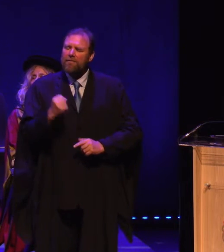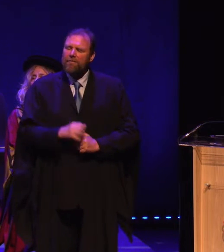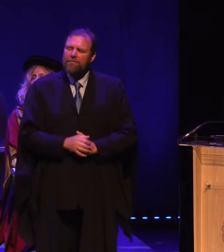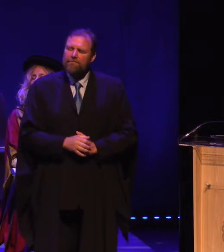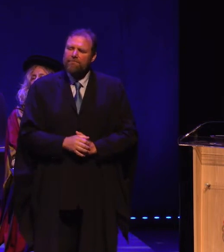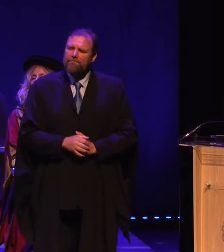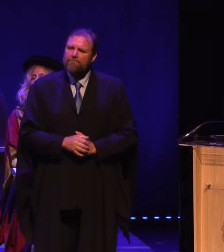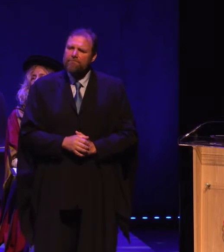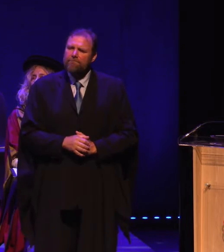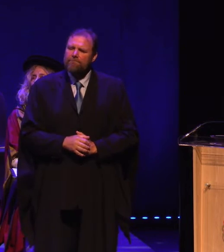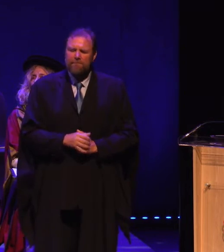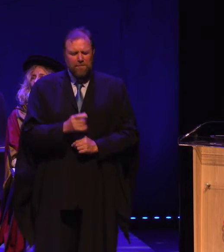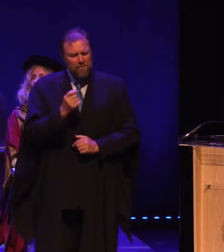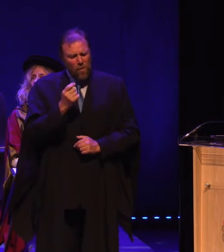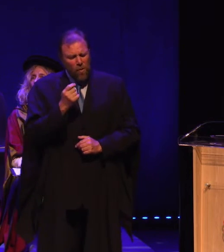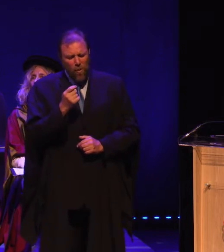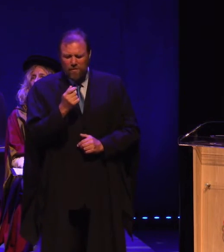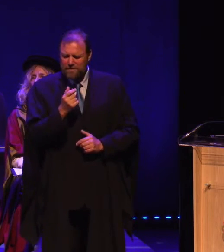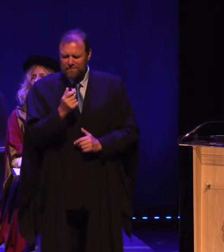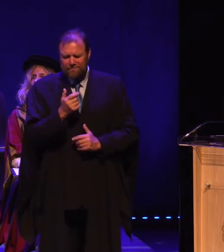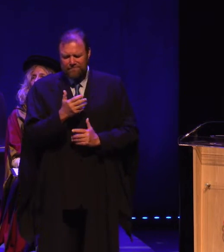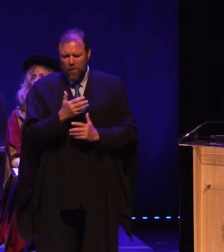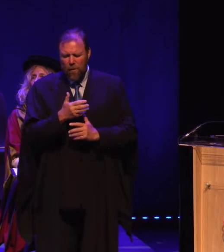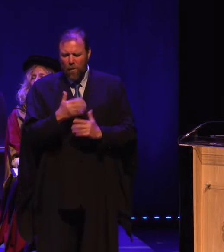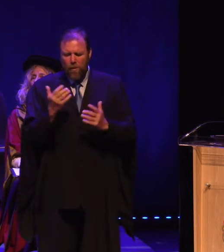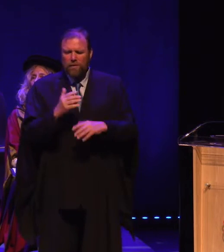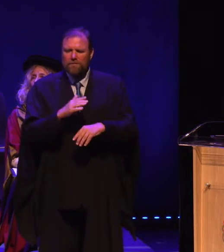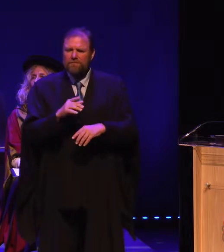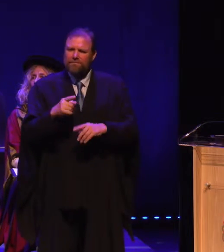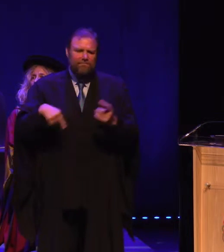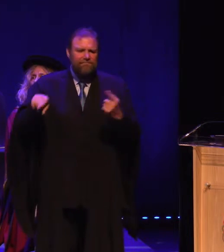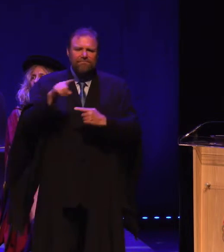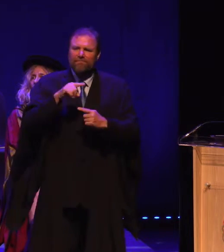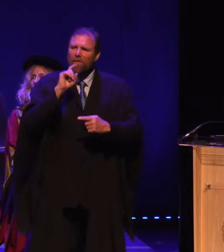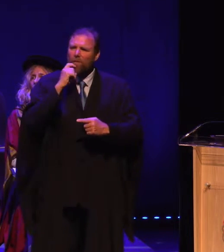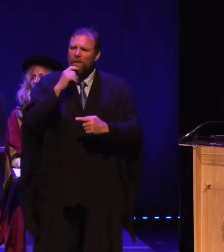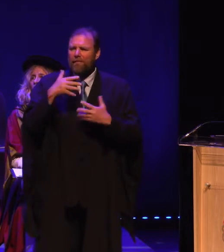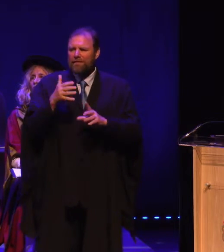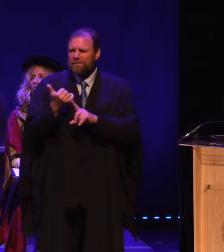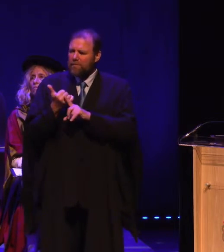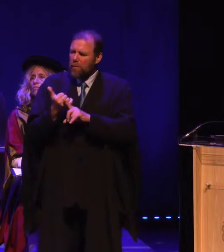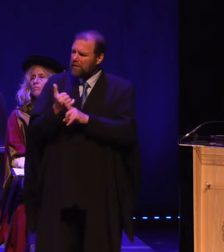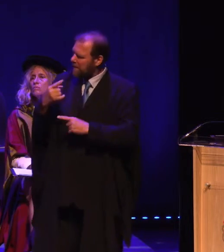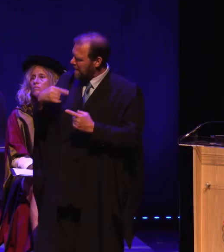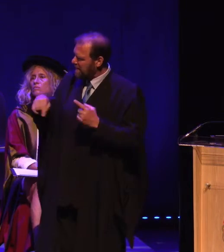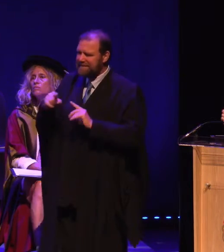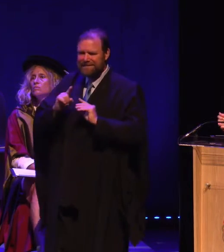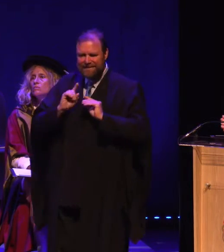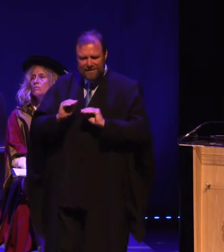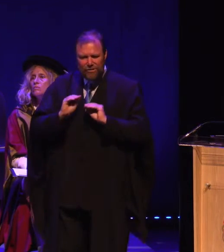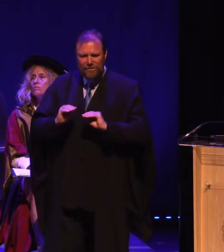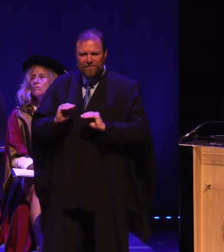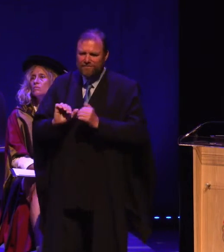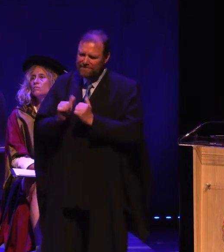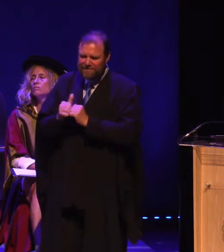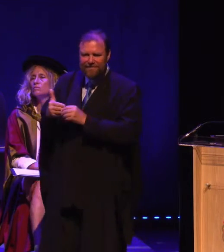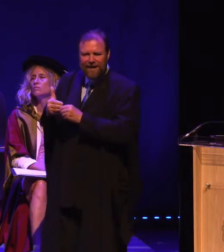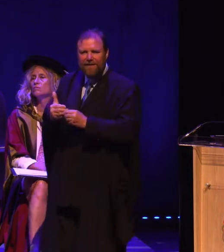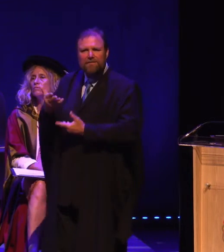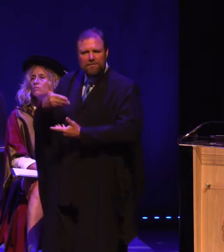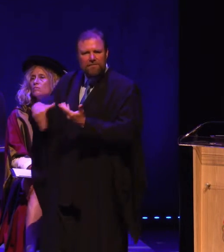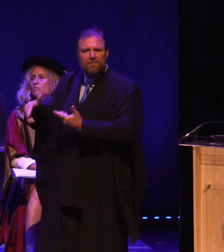In almost all cases, your success will have been supported by the teaching and guidance provided by my colleagues